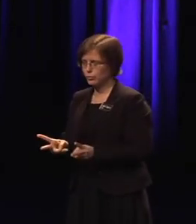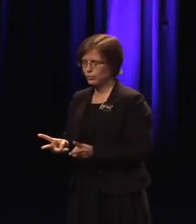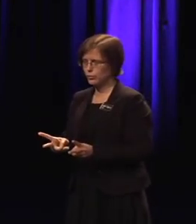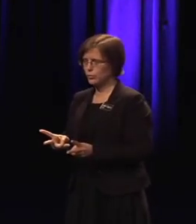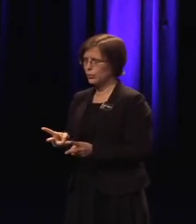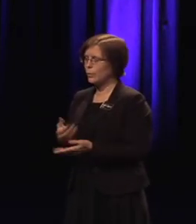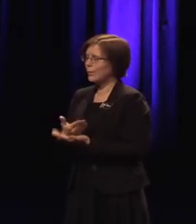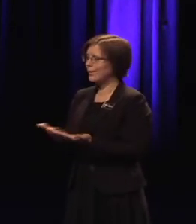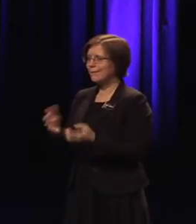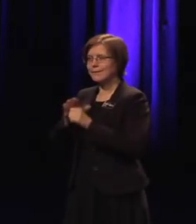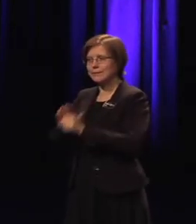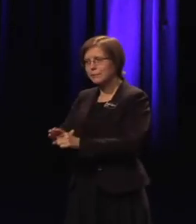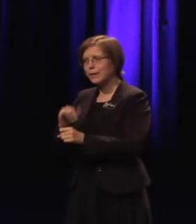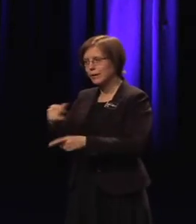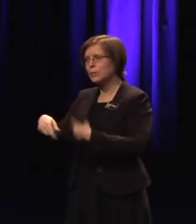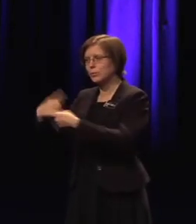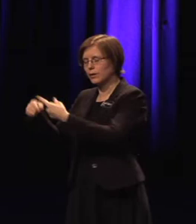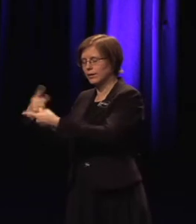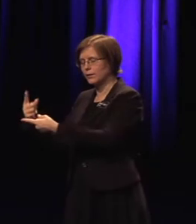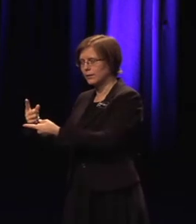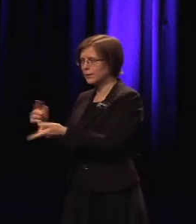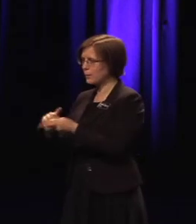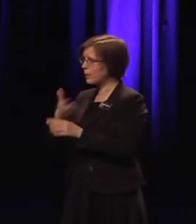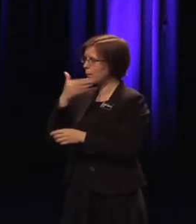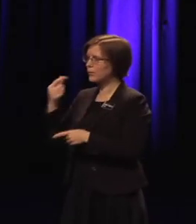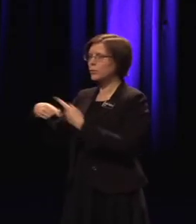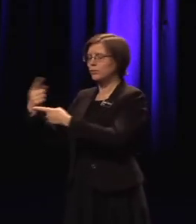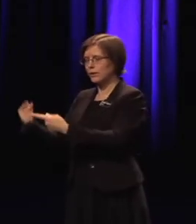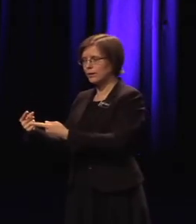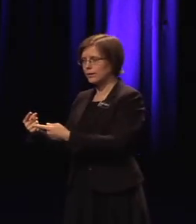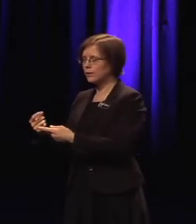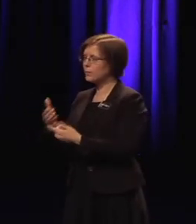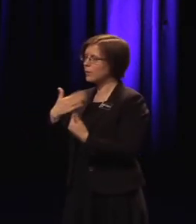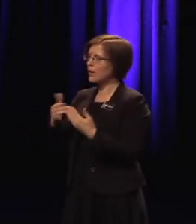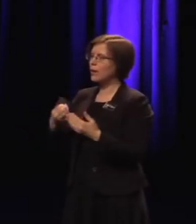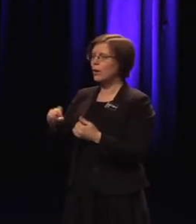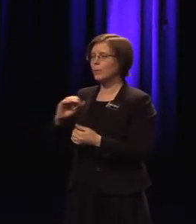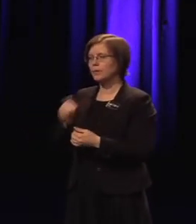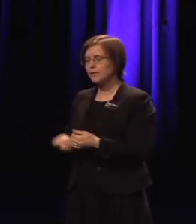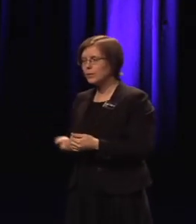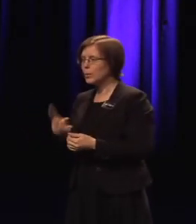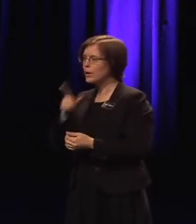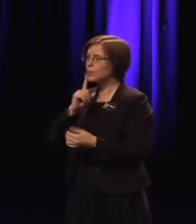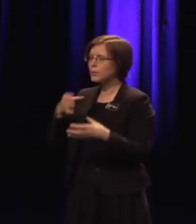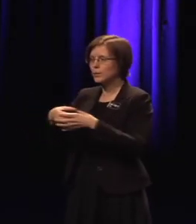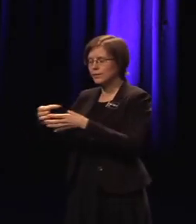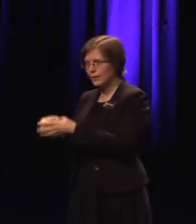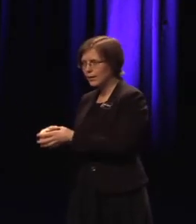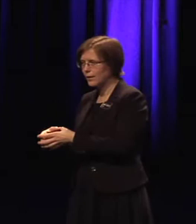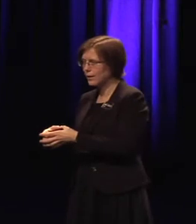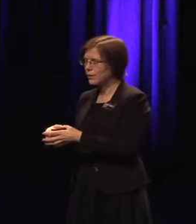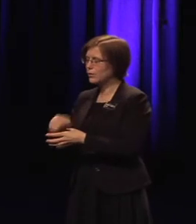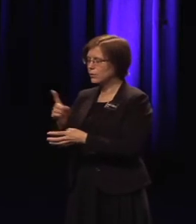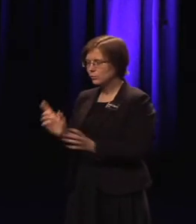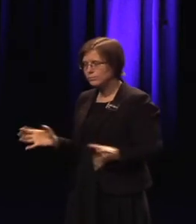Non-discriminatory development is more equitable. And the empowerment of women, minorities, and marginalized communities